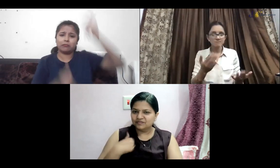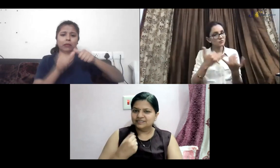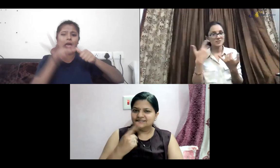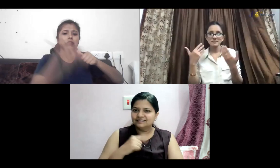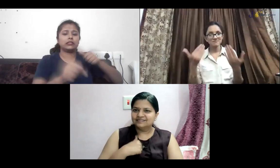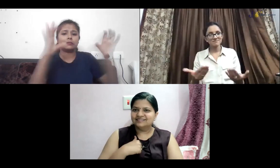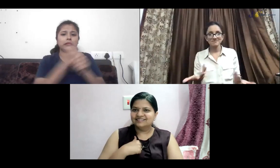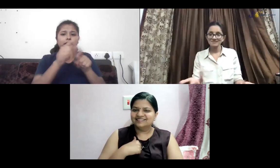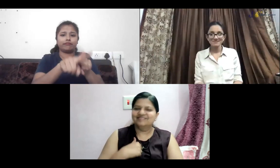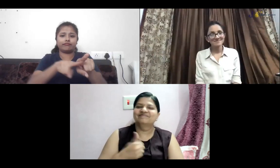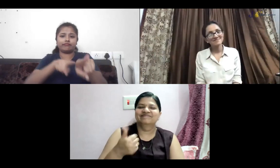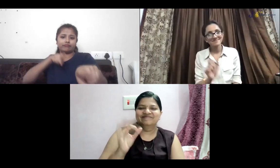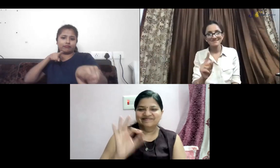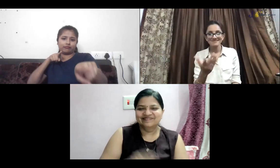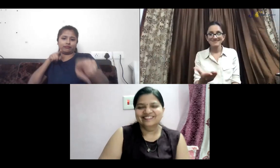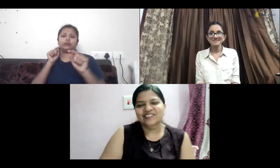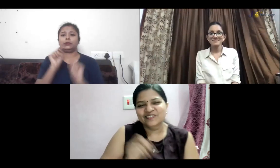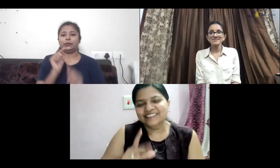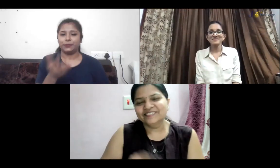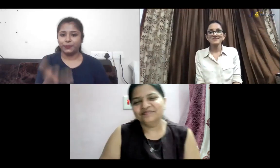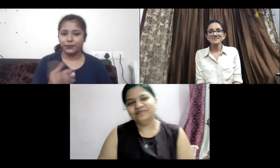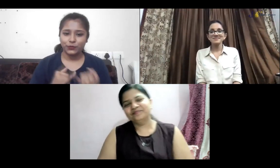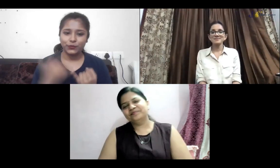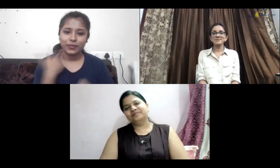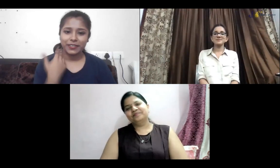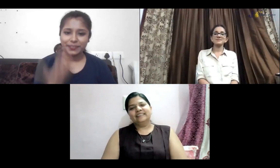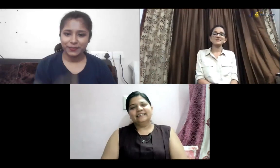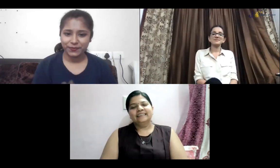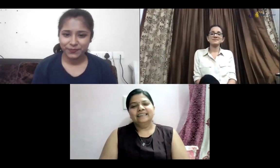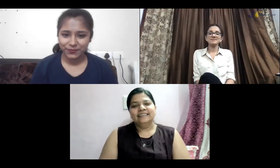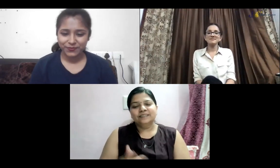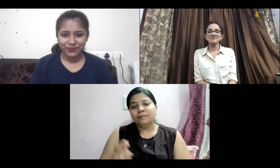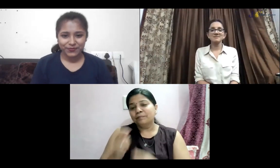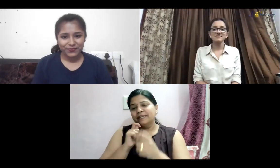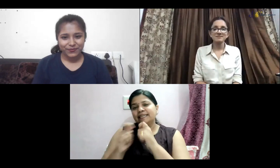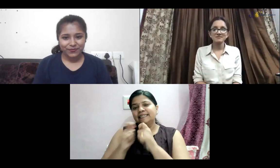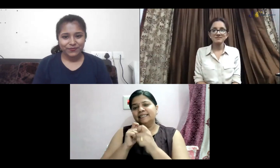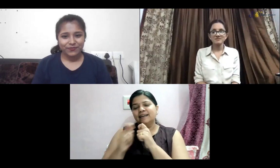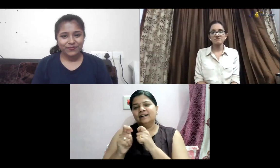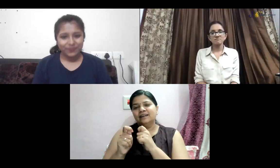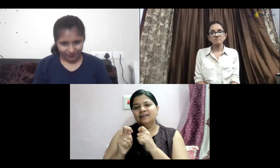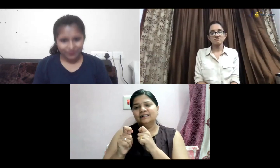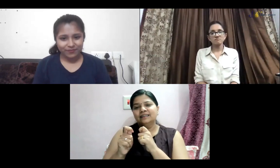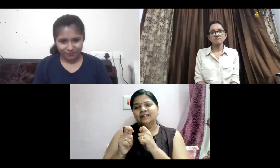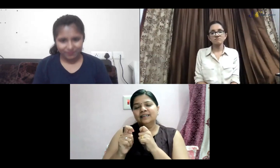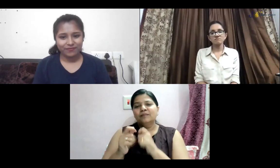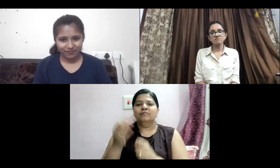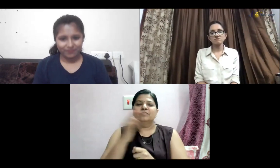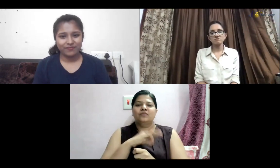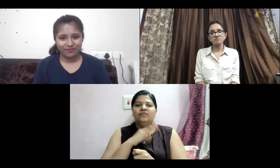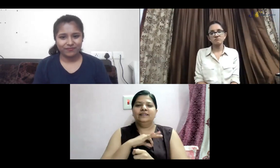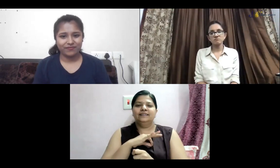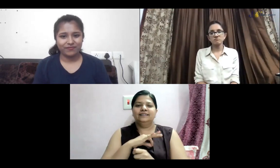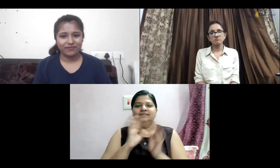2 points I have, so I don't want to add more. So first, accessibility, why we are this missing, why we are lacking on, why we are behind on this.